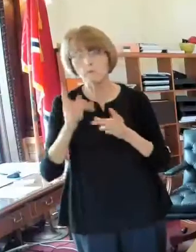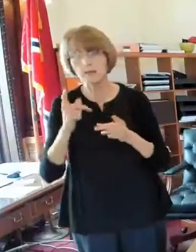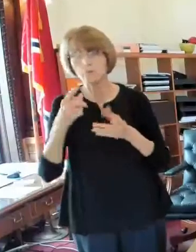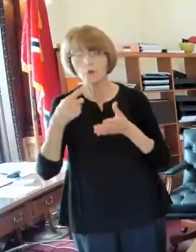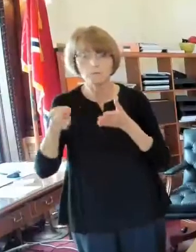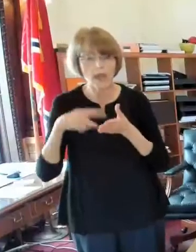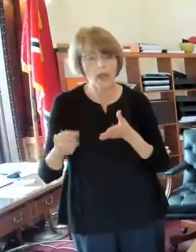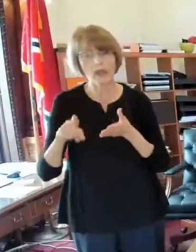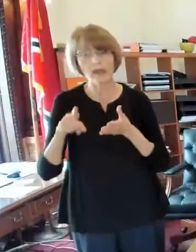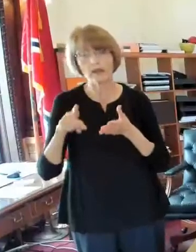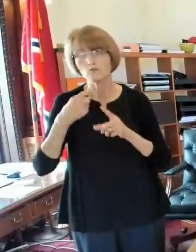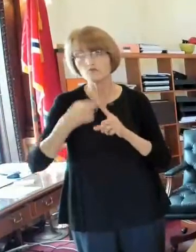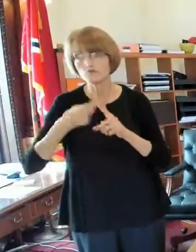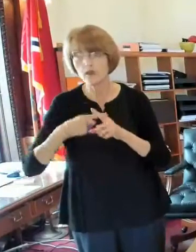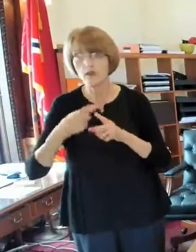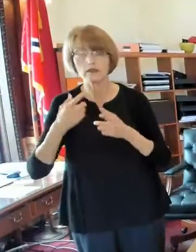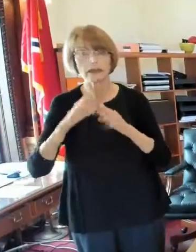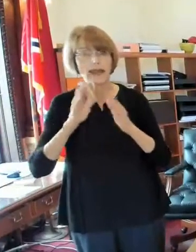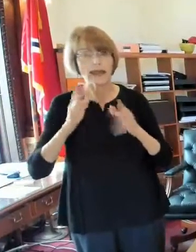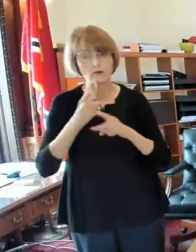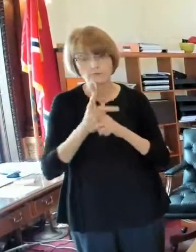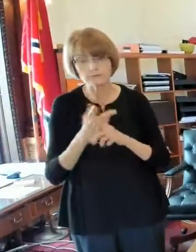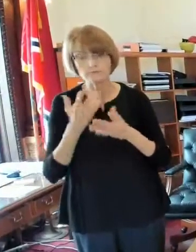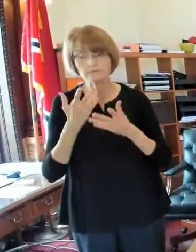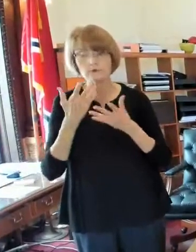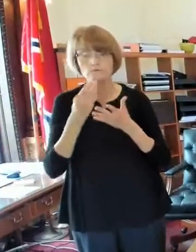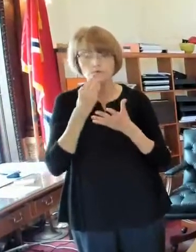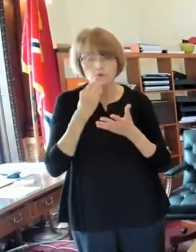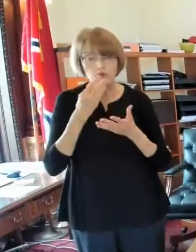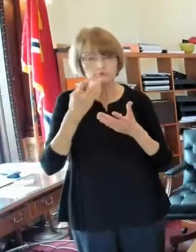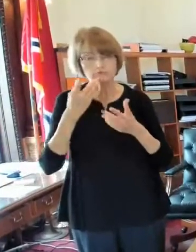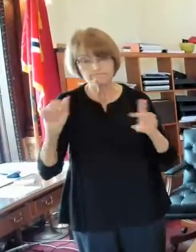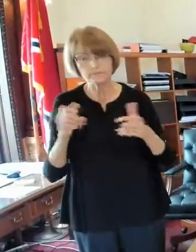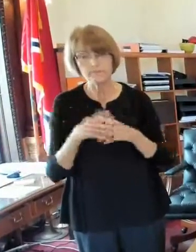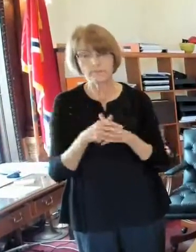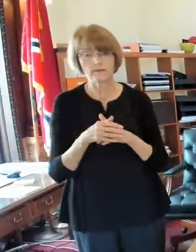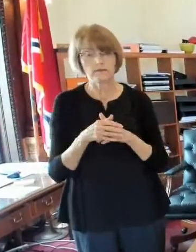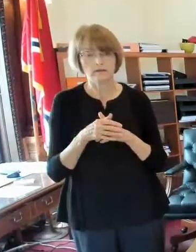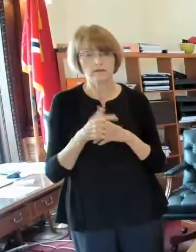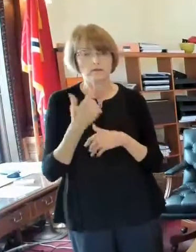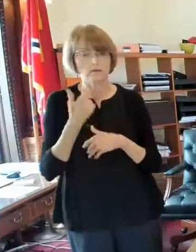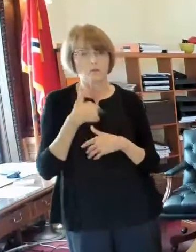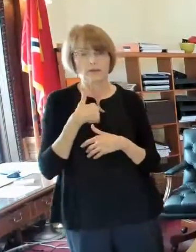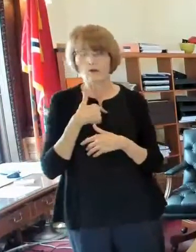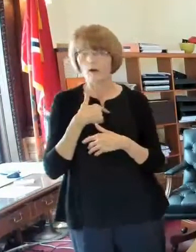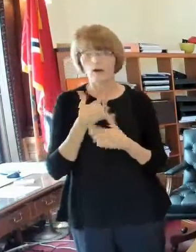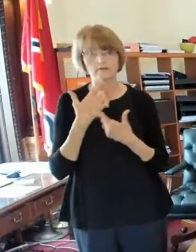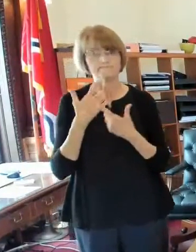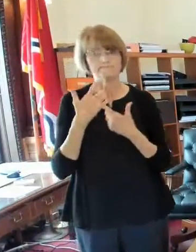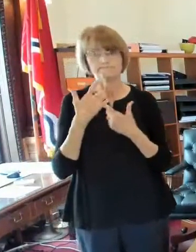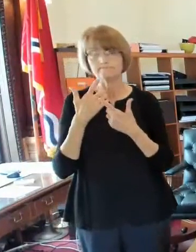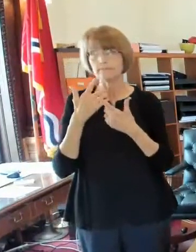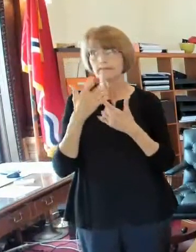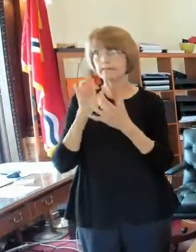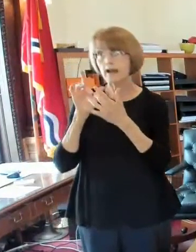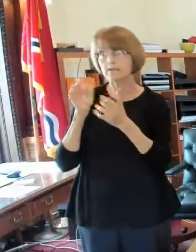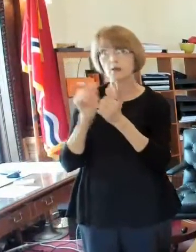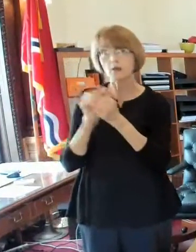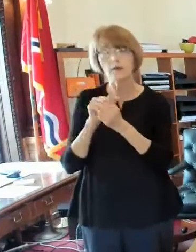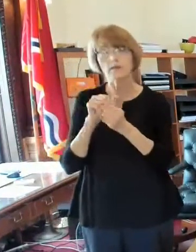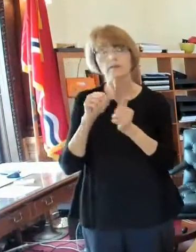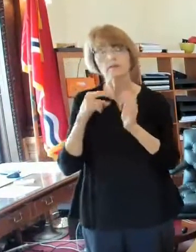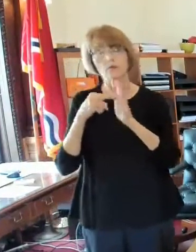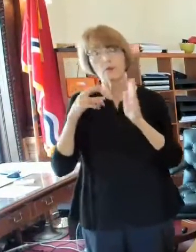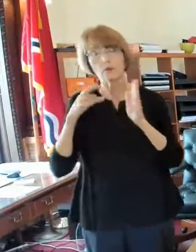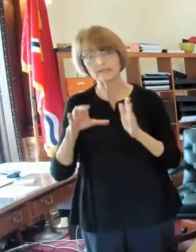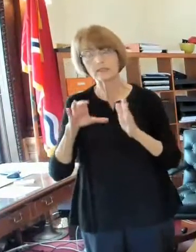that question. So we are in close contact with Representative Clay and Senator Blunt and